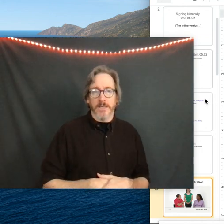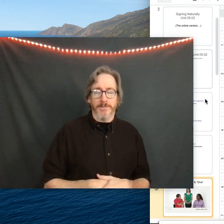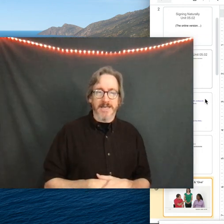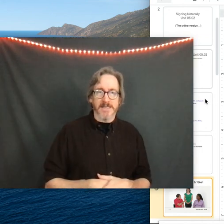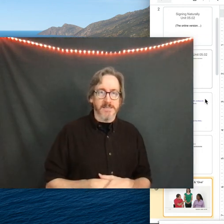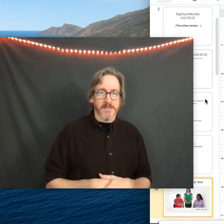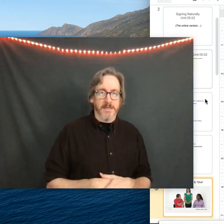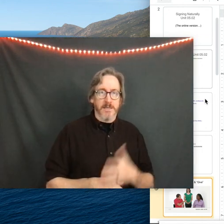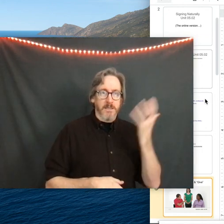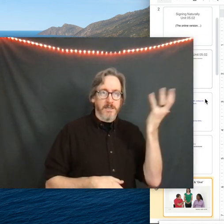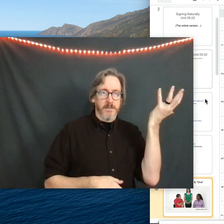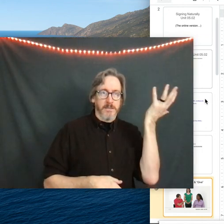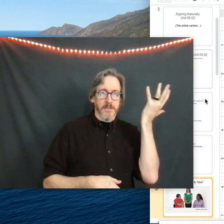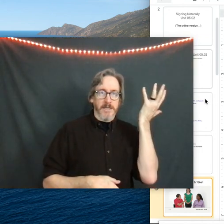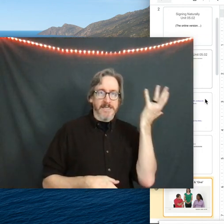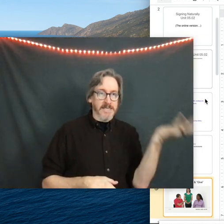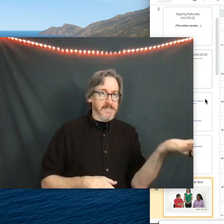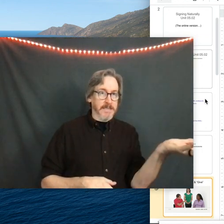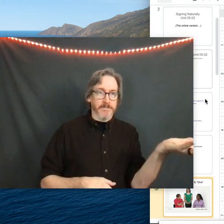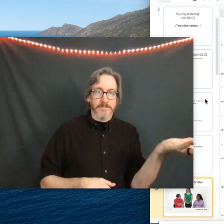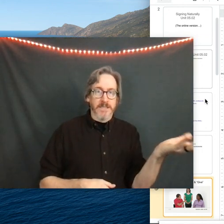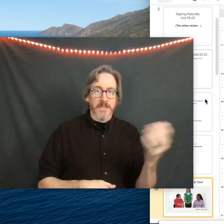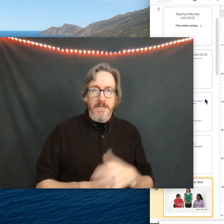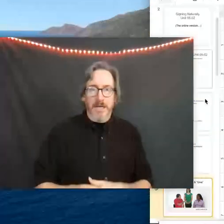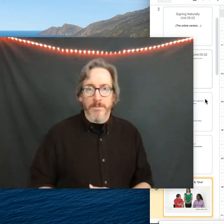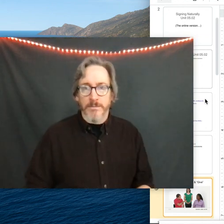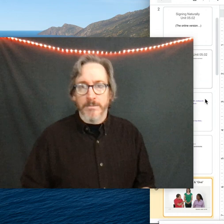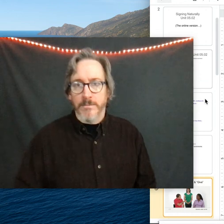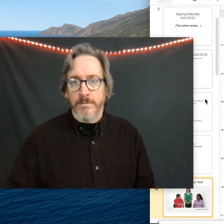one quickly because it's easy.